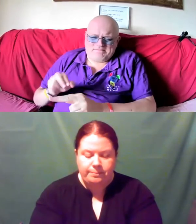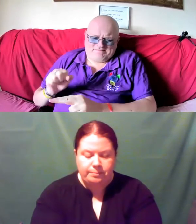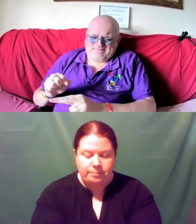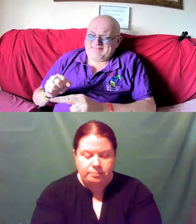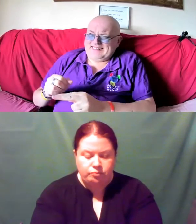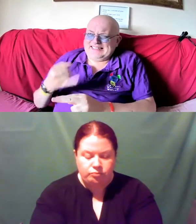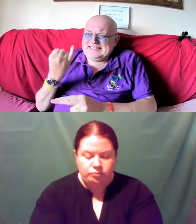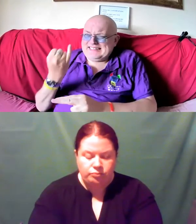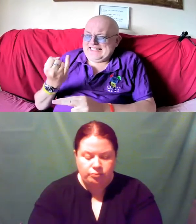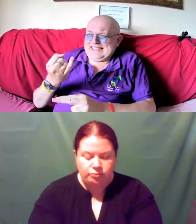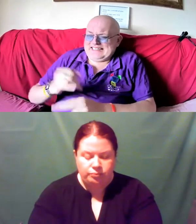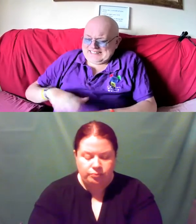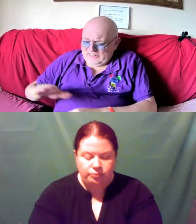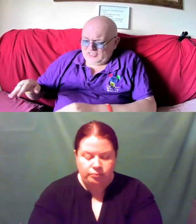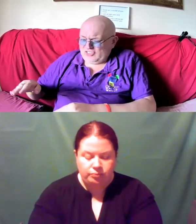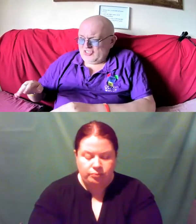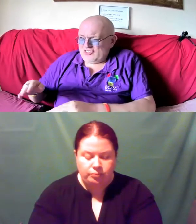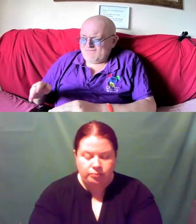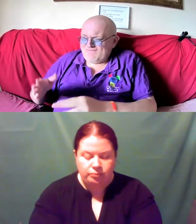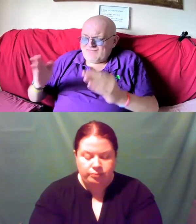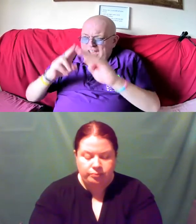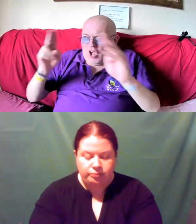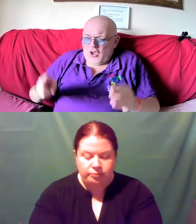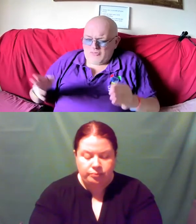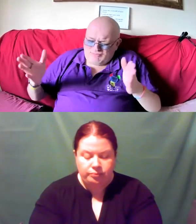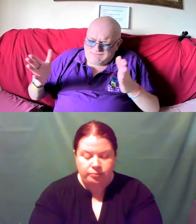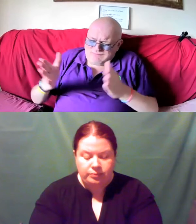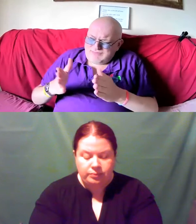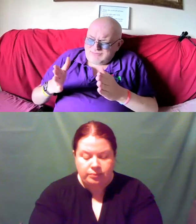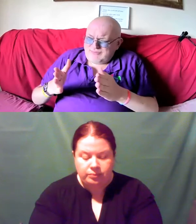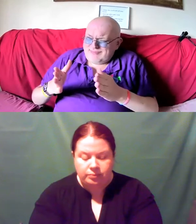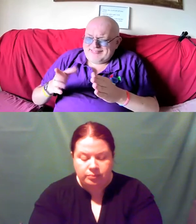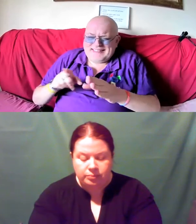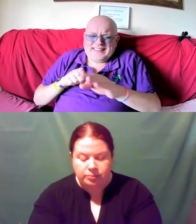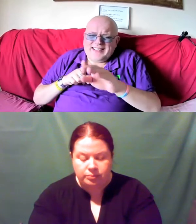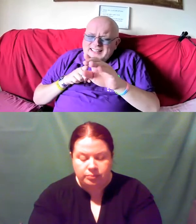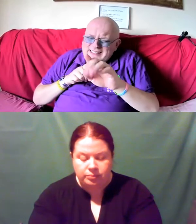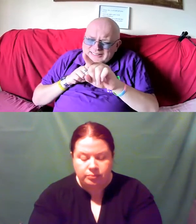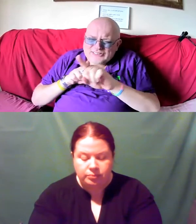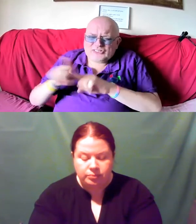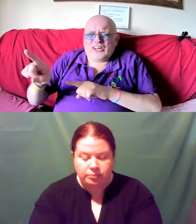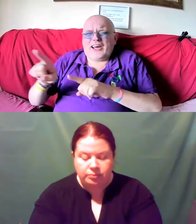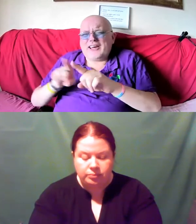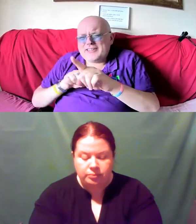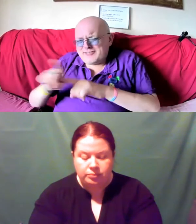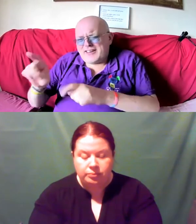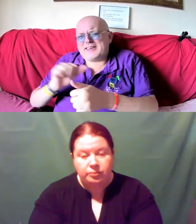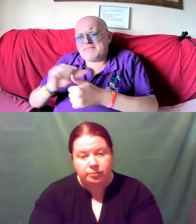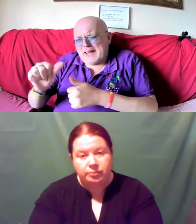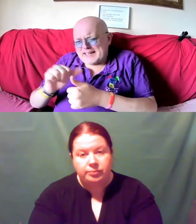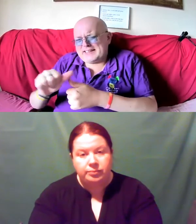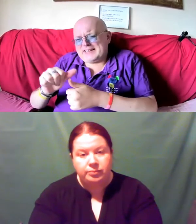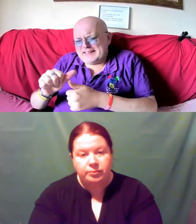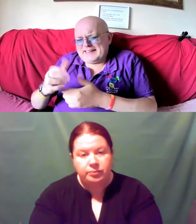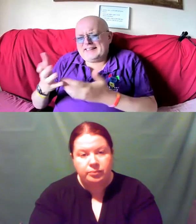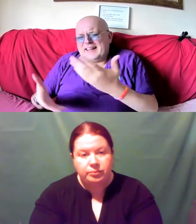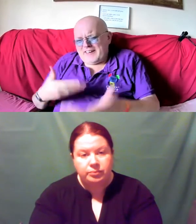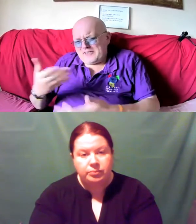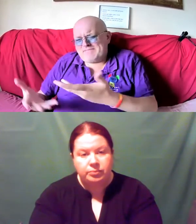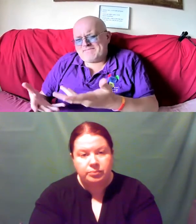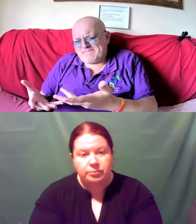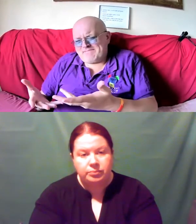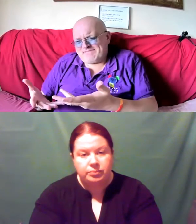house, and trying to kind of share the values that were important to them with us in a different culture.